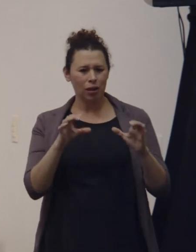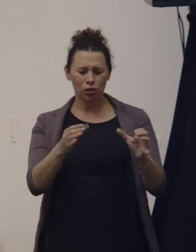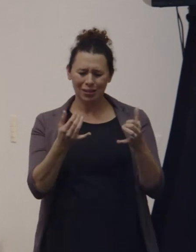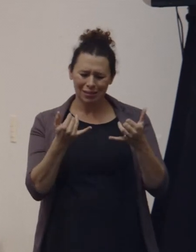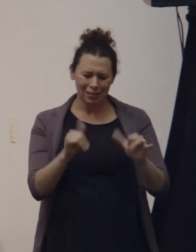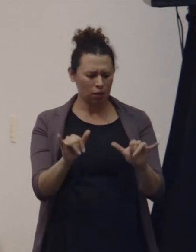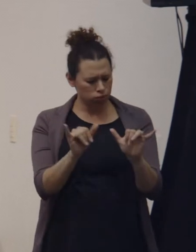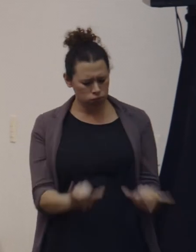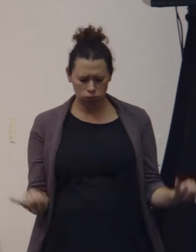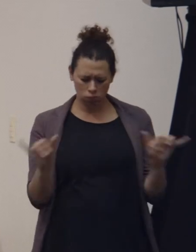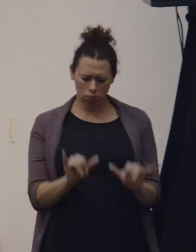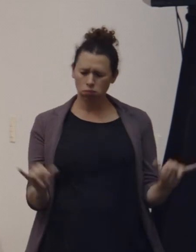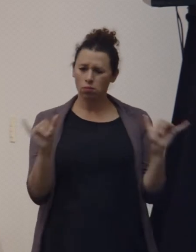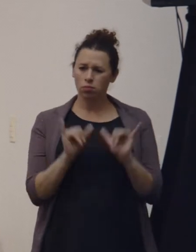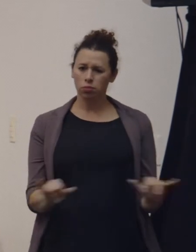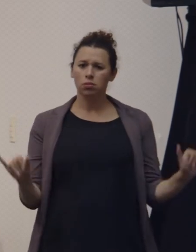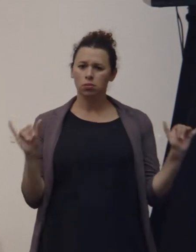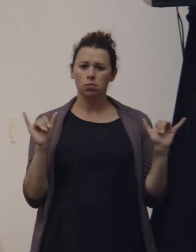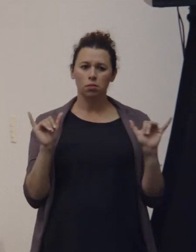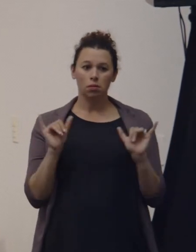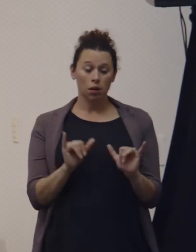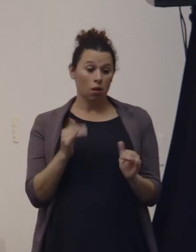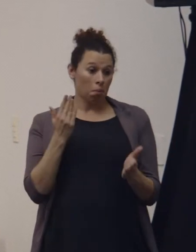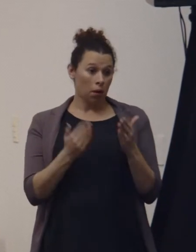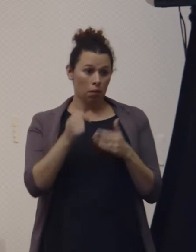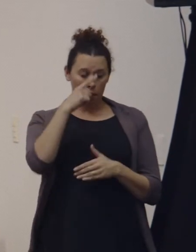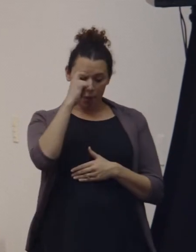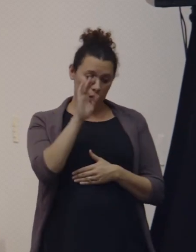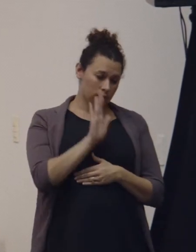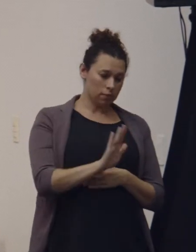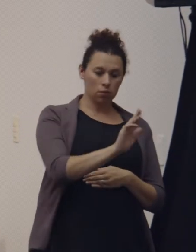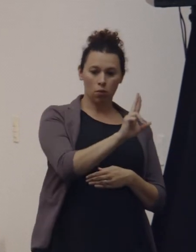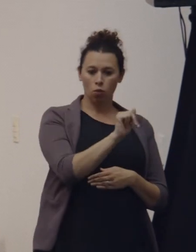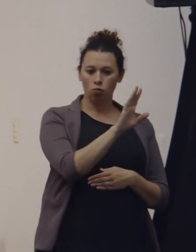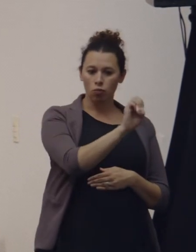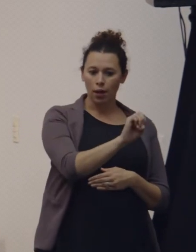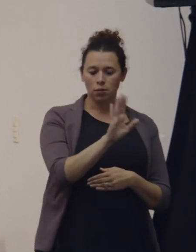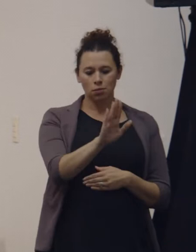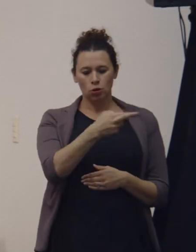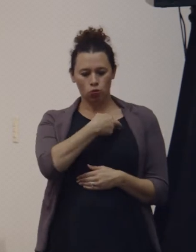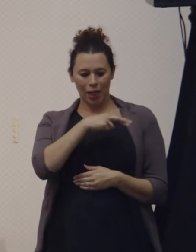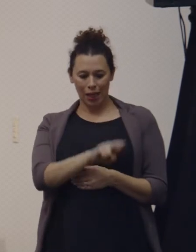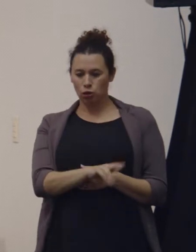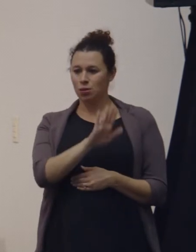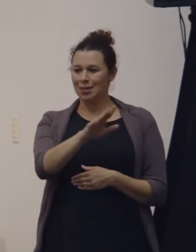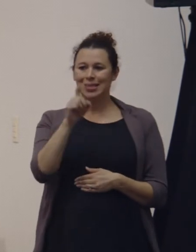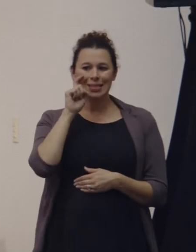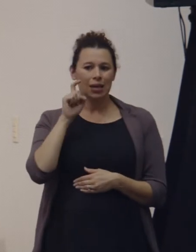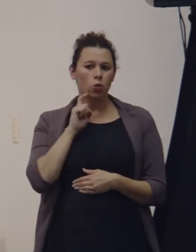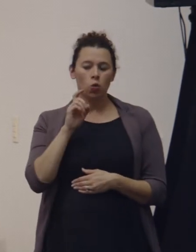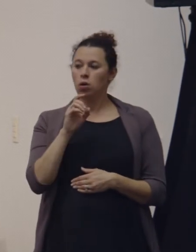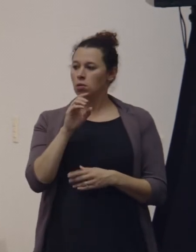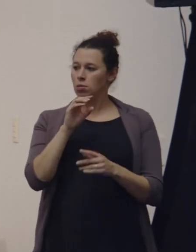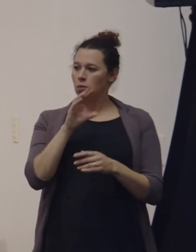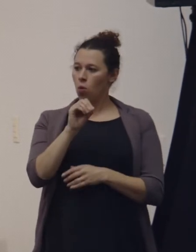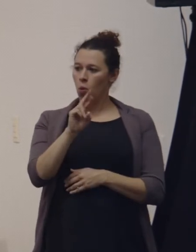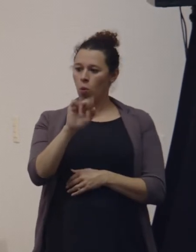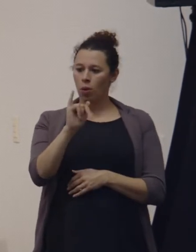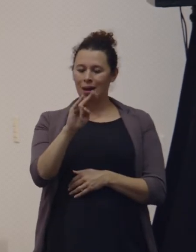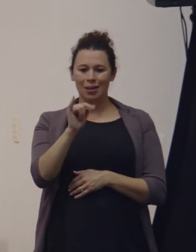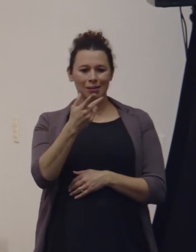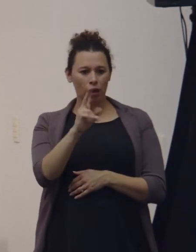deemed different than another, be it because of one's race, religion, sexual orientation,